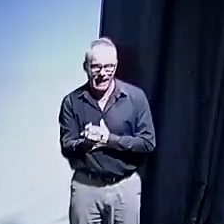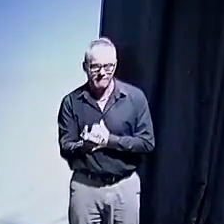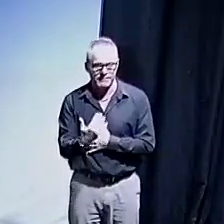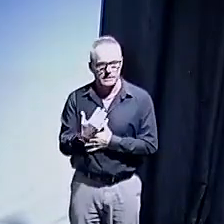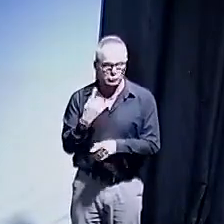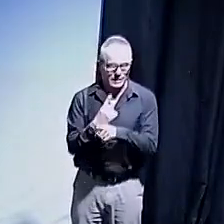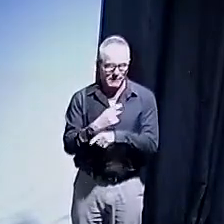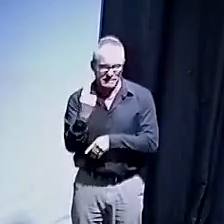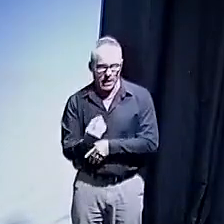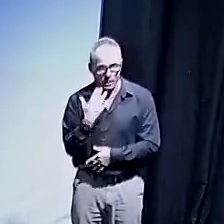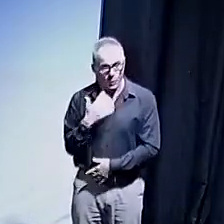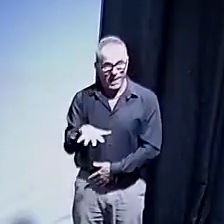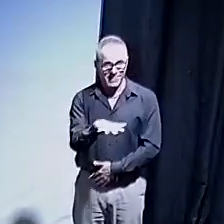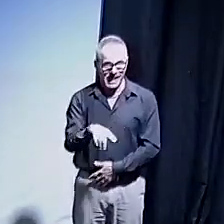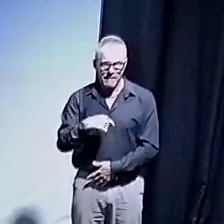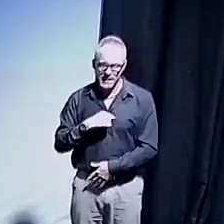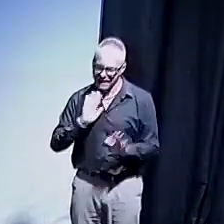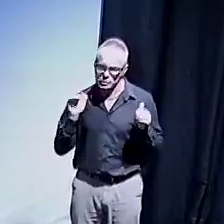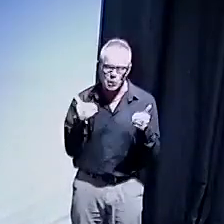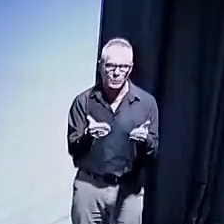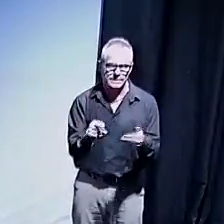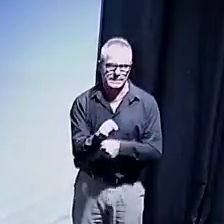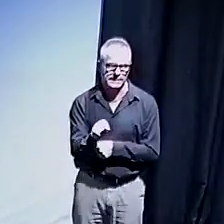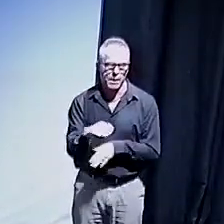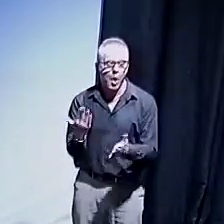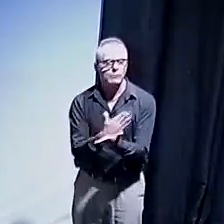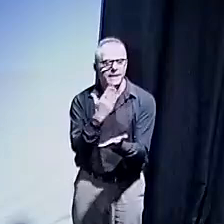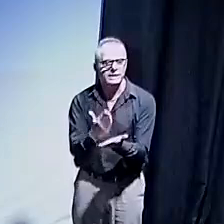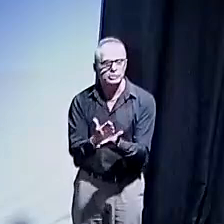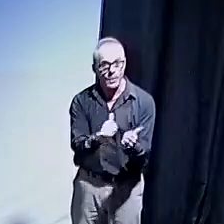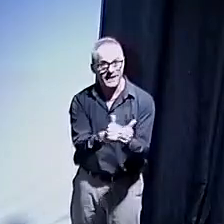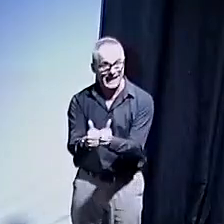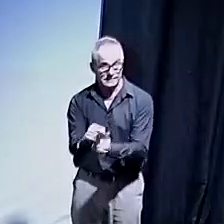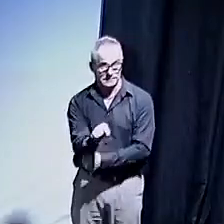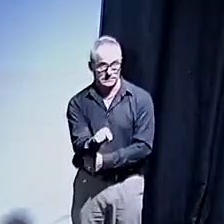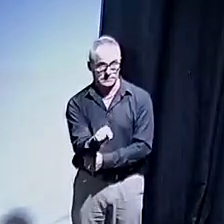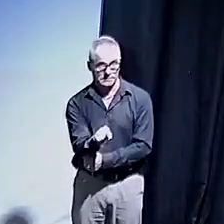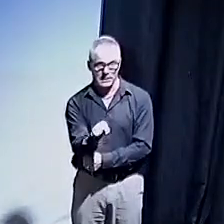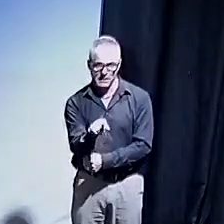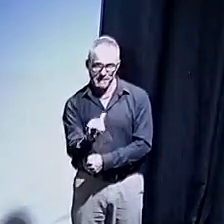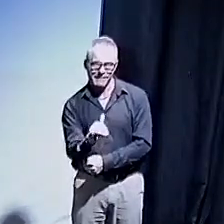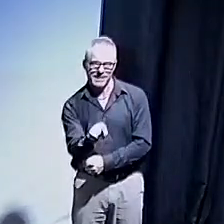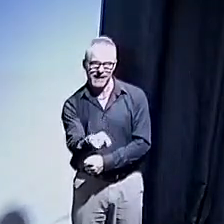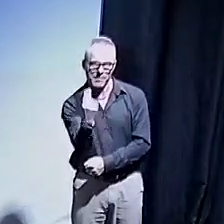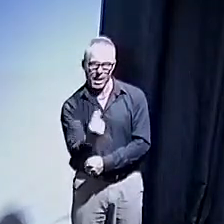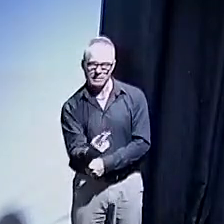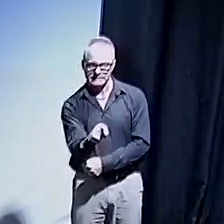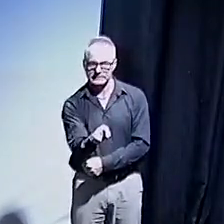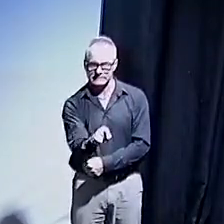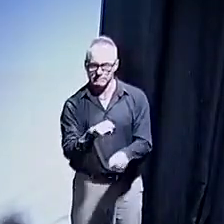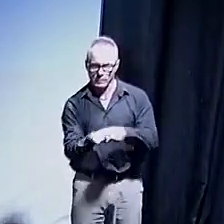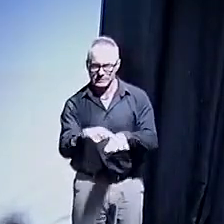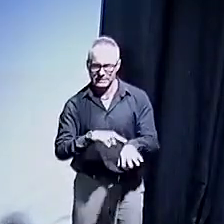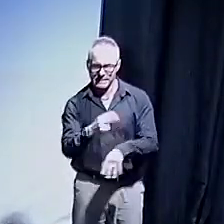we're there, I am so zoned in on making sure that the guest, who may be an artist, most times an artist,